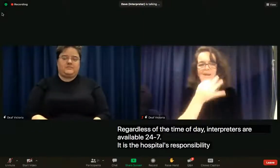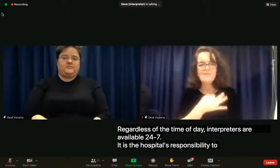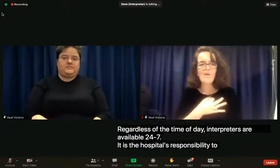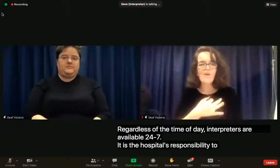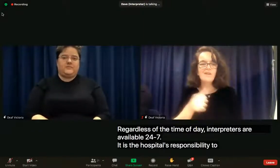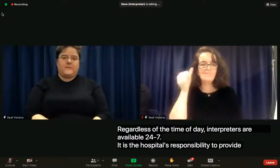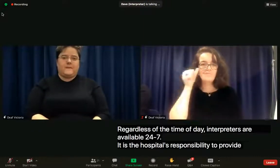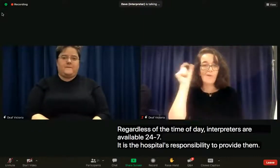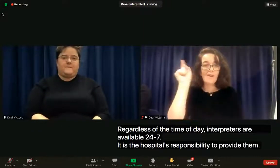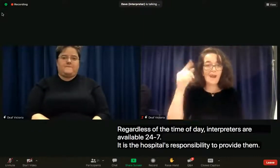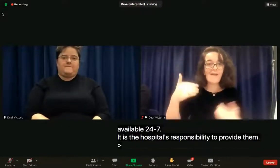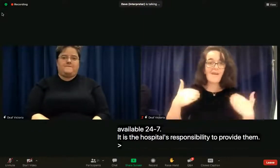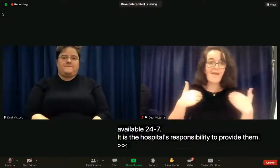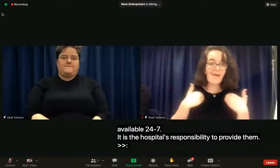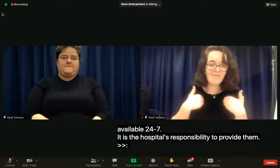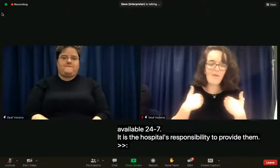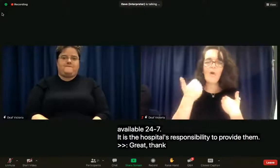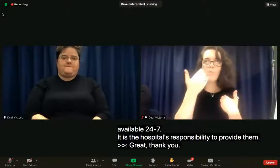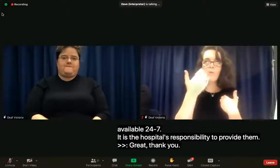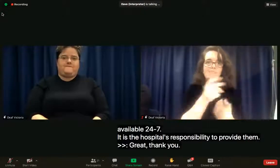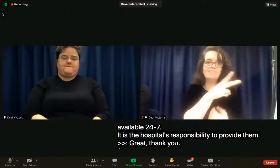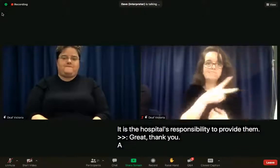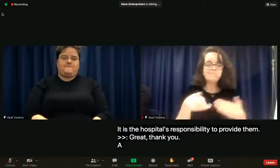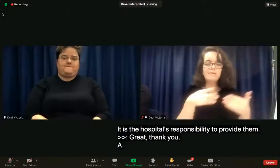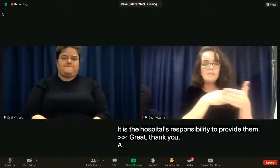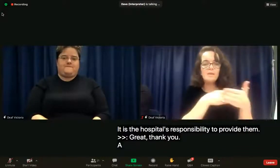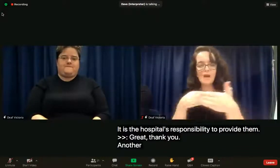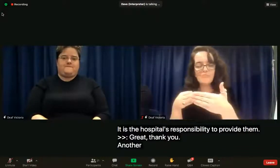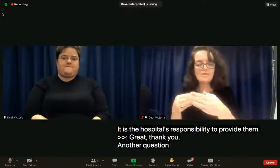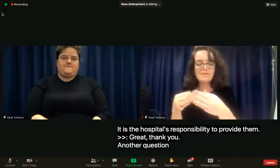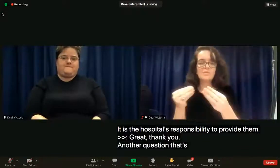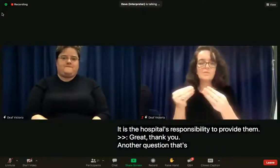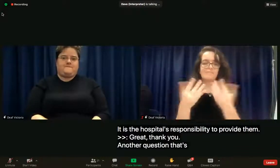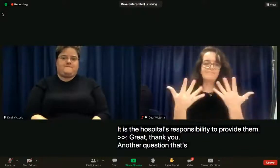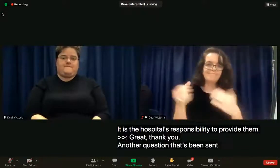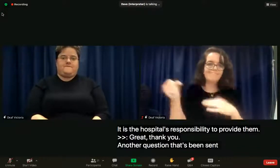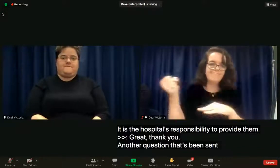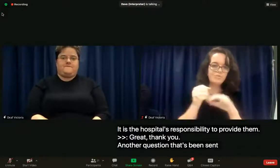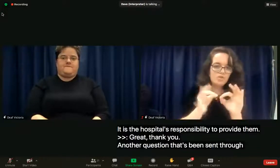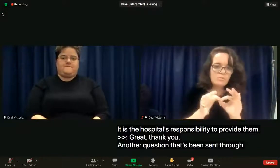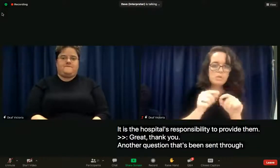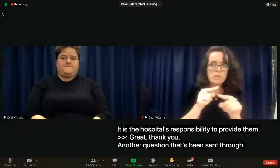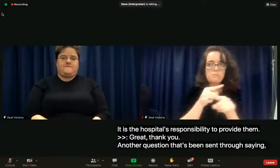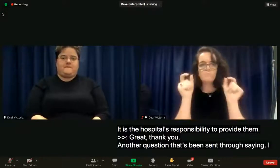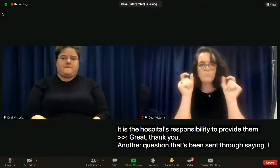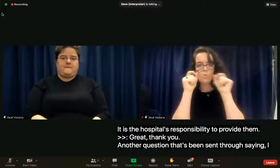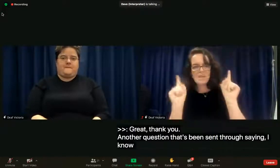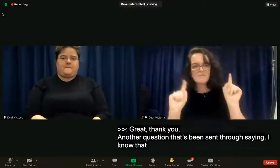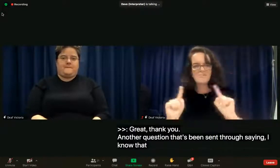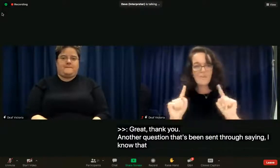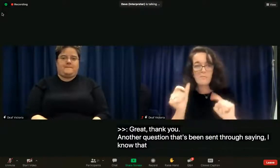Another question that's been sent through saying, I know that these barriers are quite common in healthcare settings, the lack